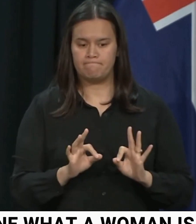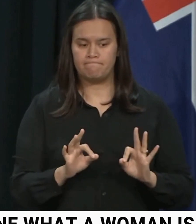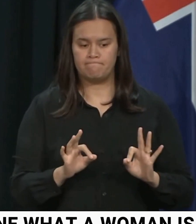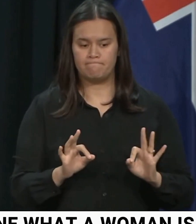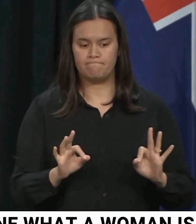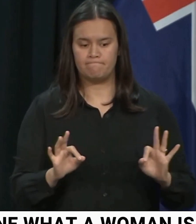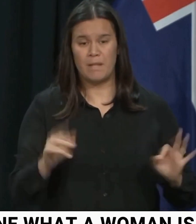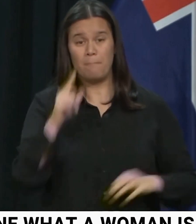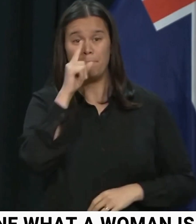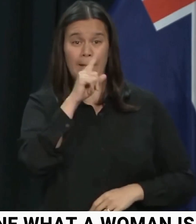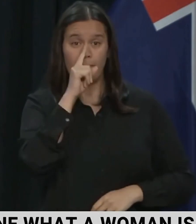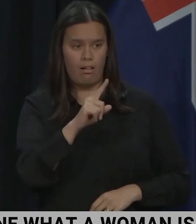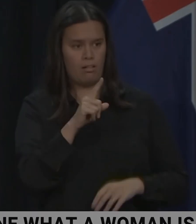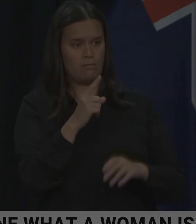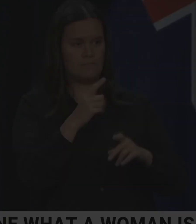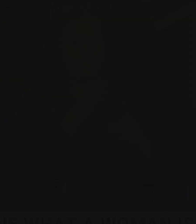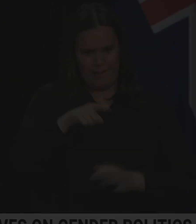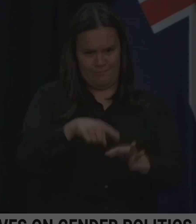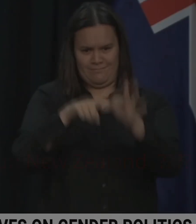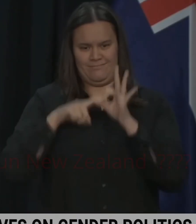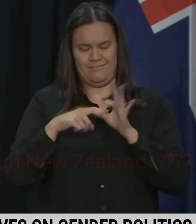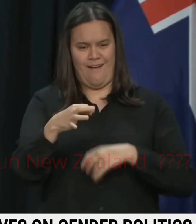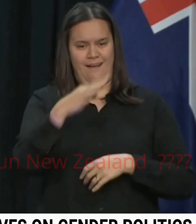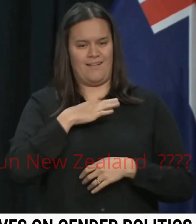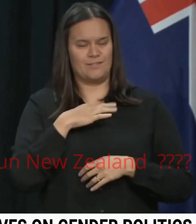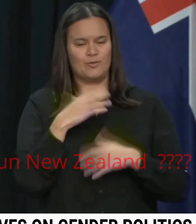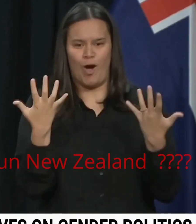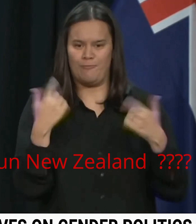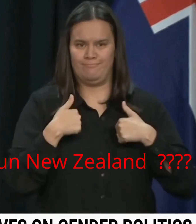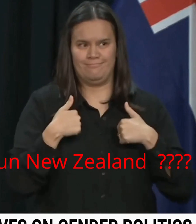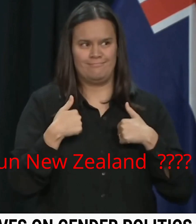people define themselves, people define their own genders. Not something that I've,